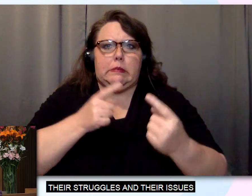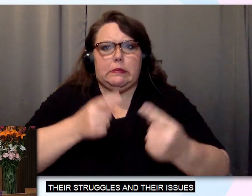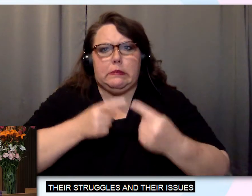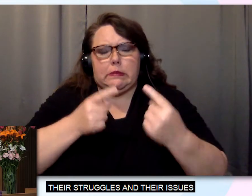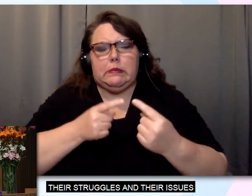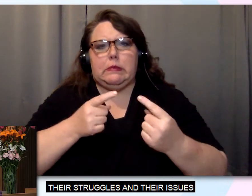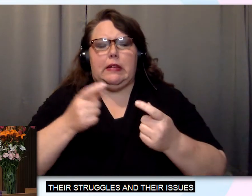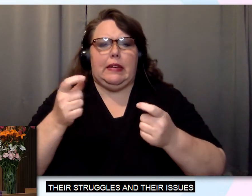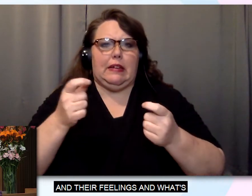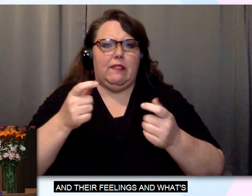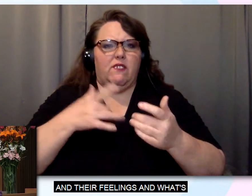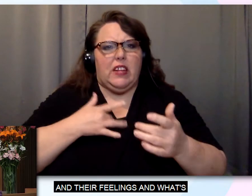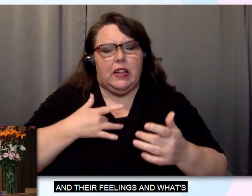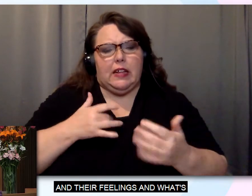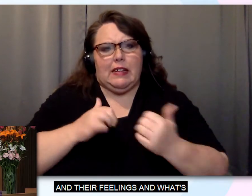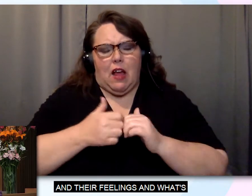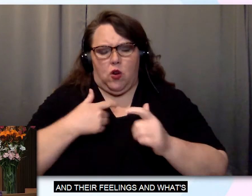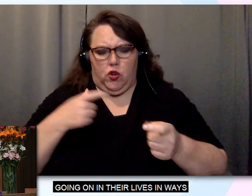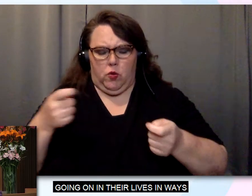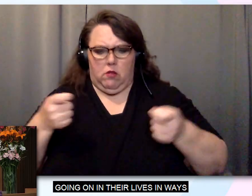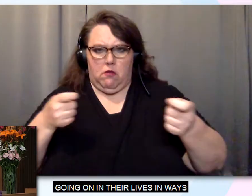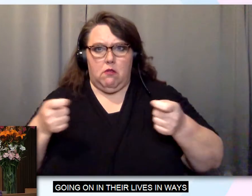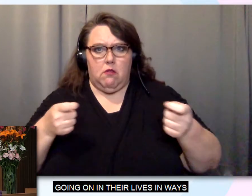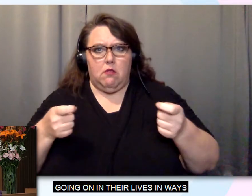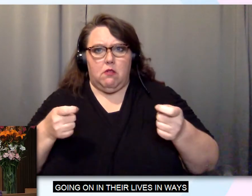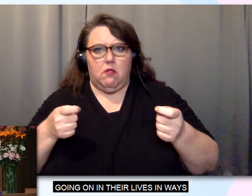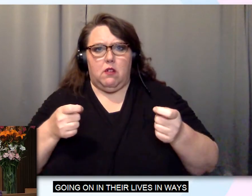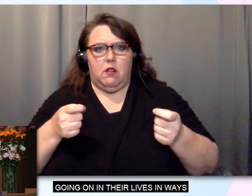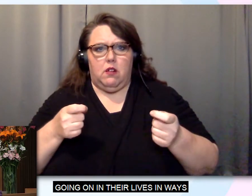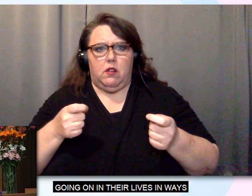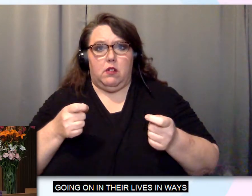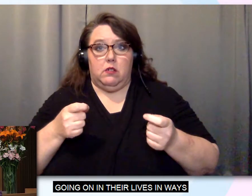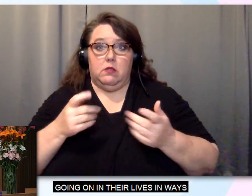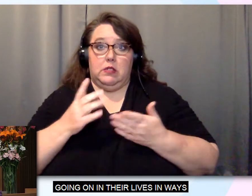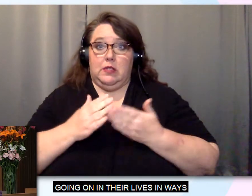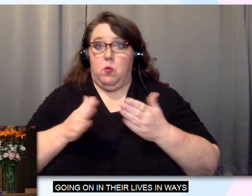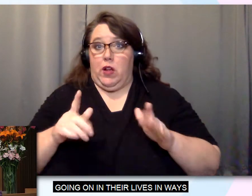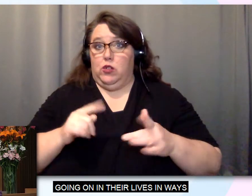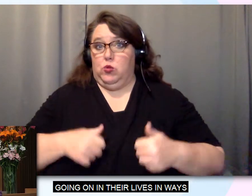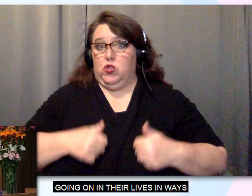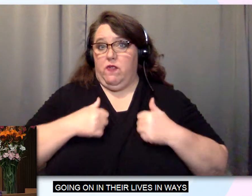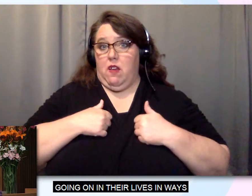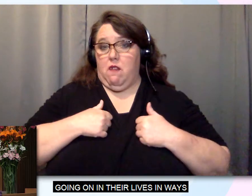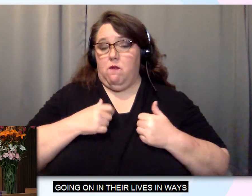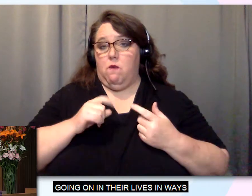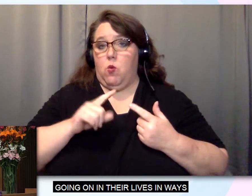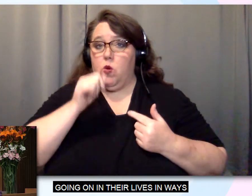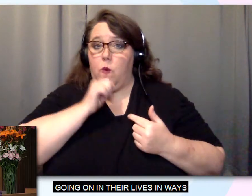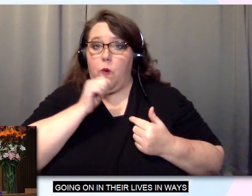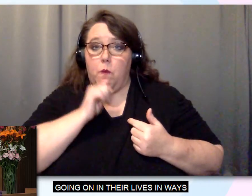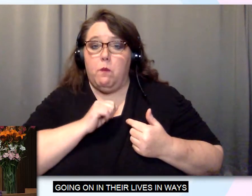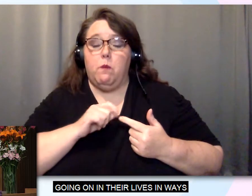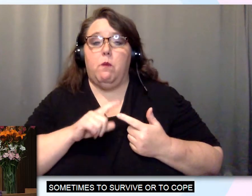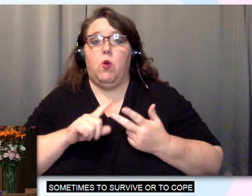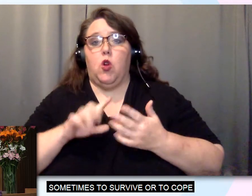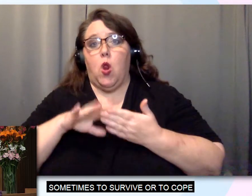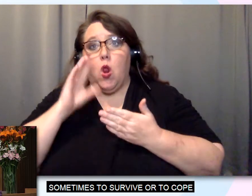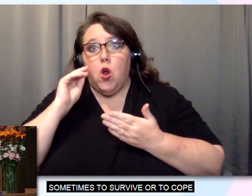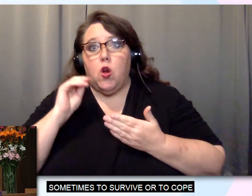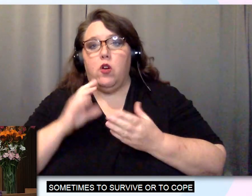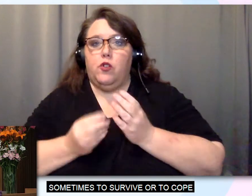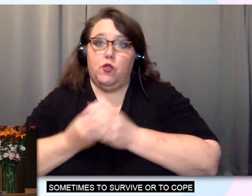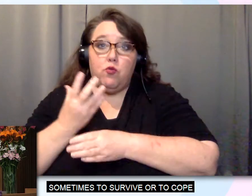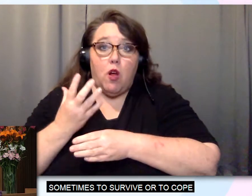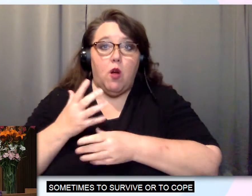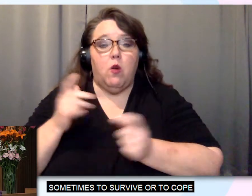struggles and their issues and their feelings and what's going on in their lives, and then ways sometimes to survive or to cope or